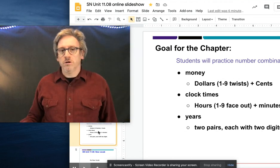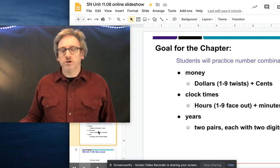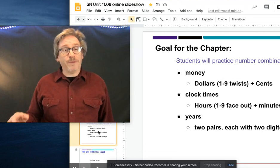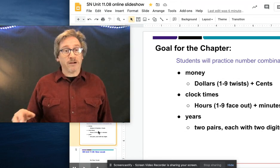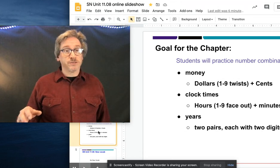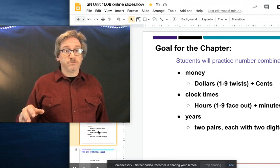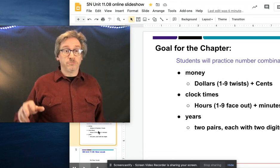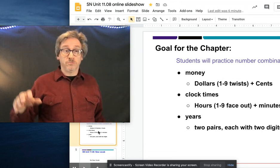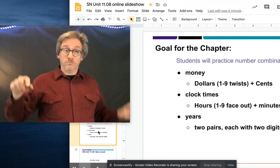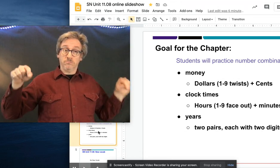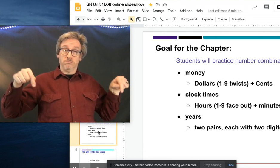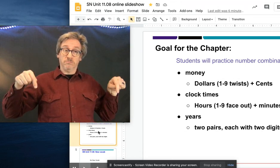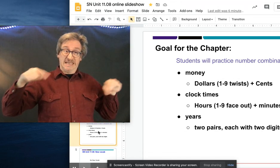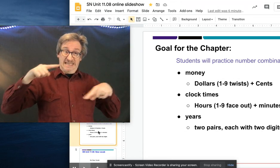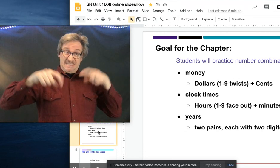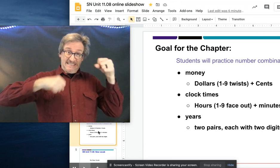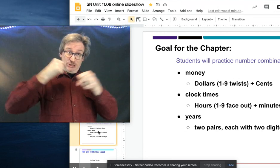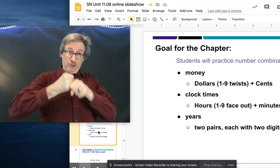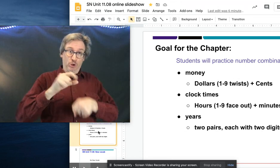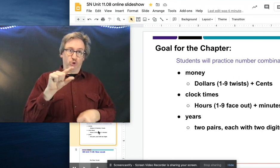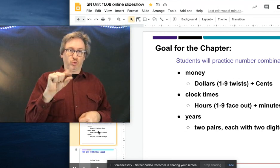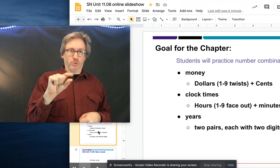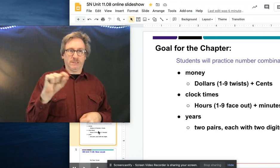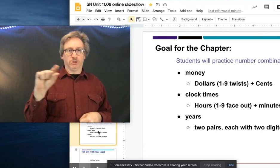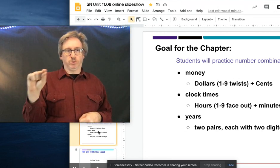So two pairs,